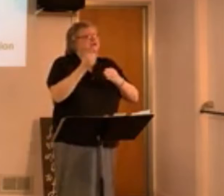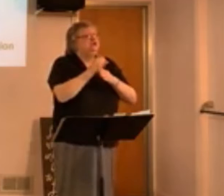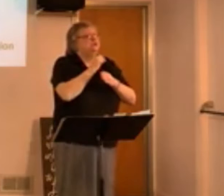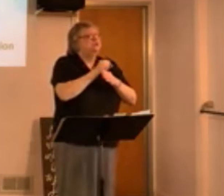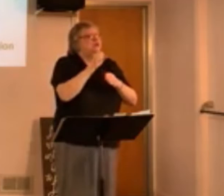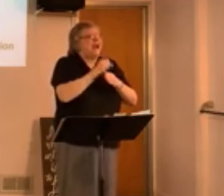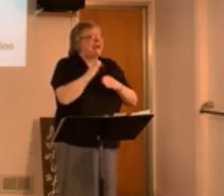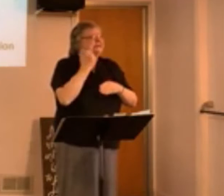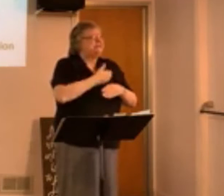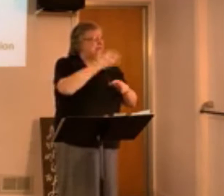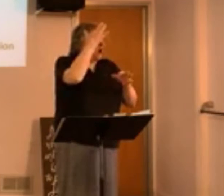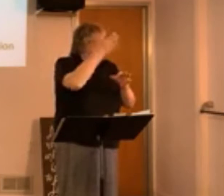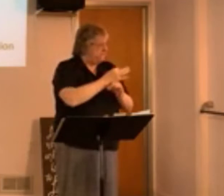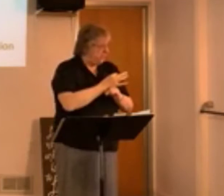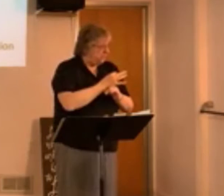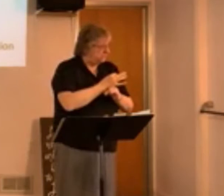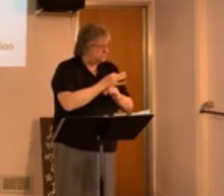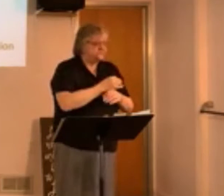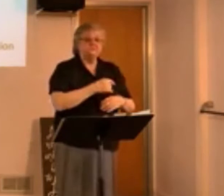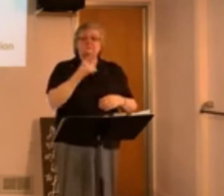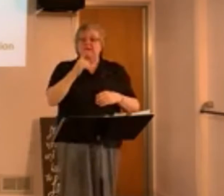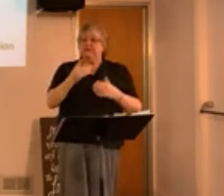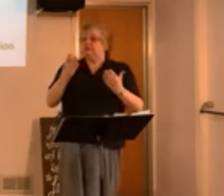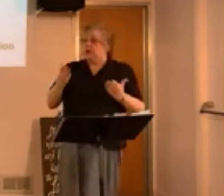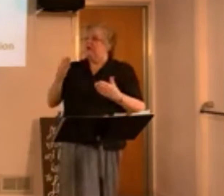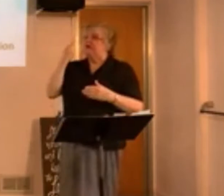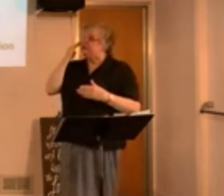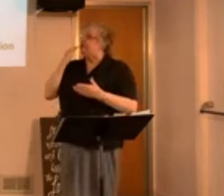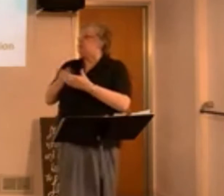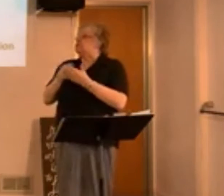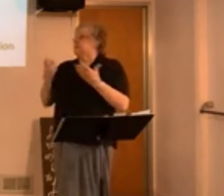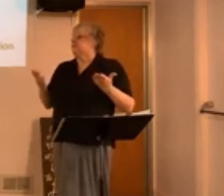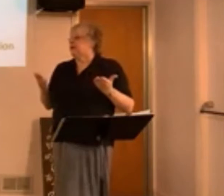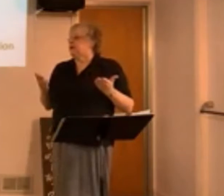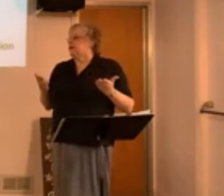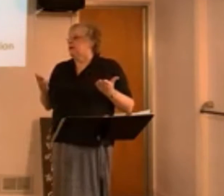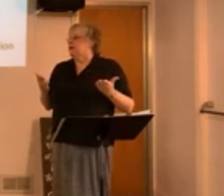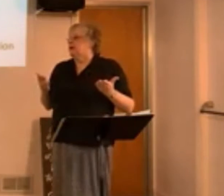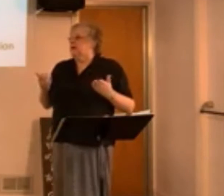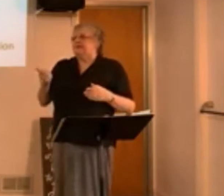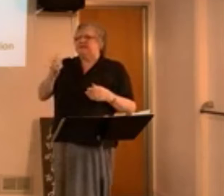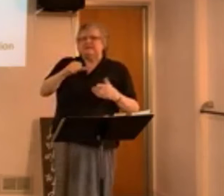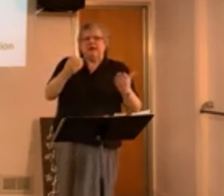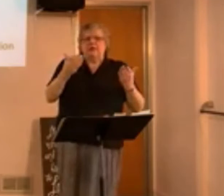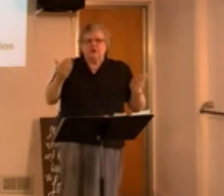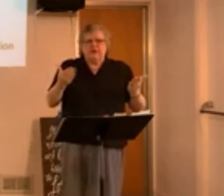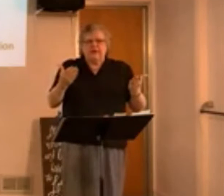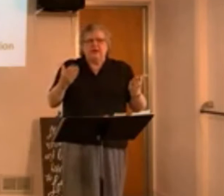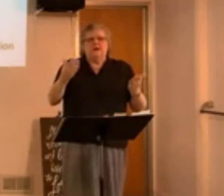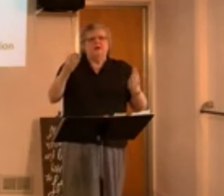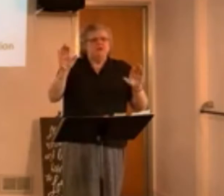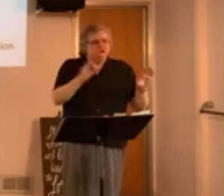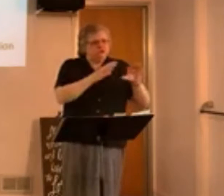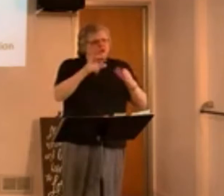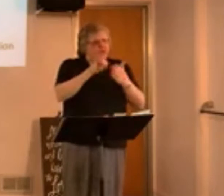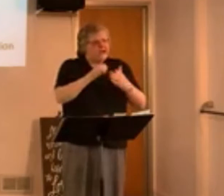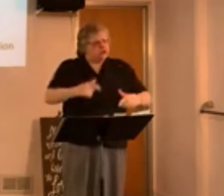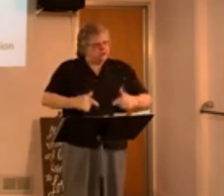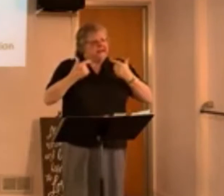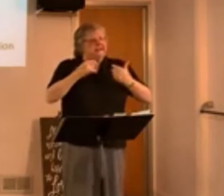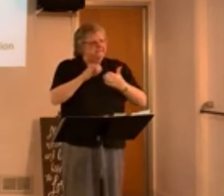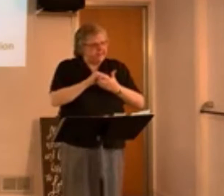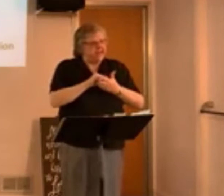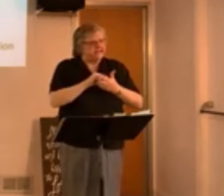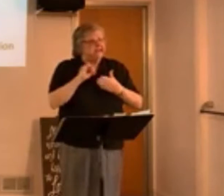practice our faith. It's one thing to know something, but then it's another thing to put it into practice, to apply it to